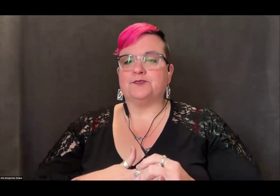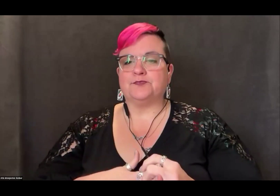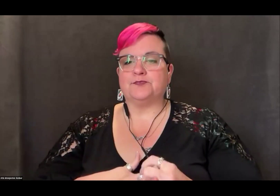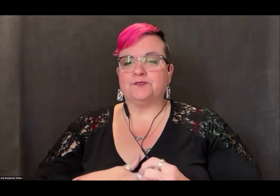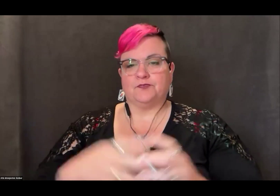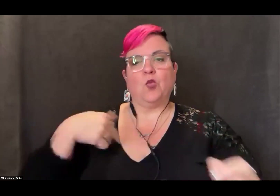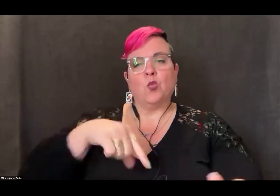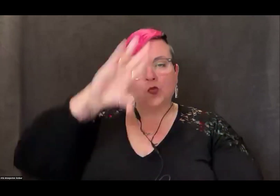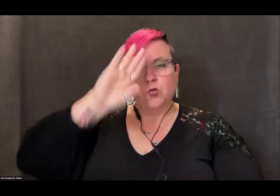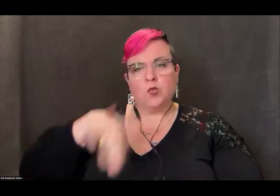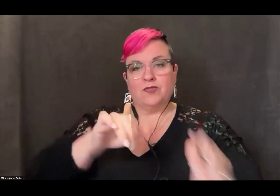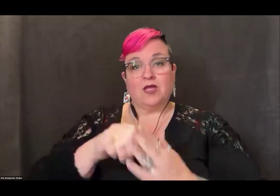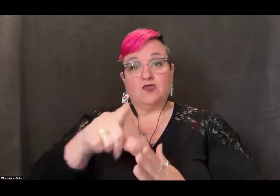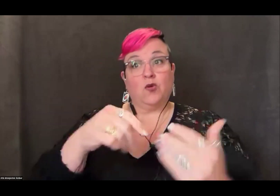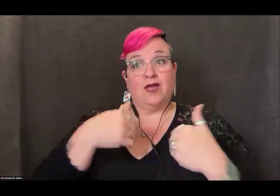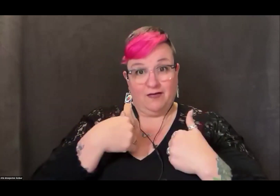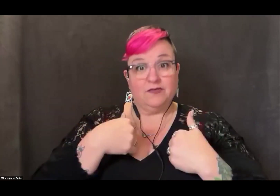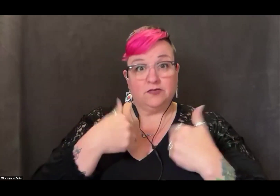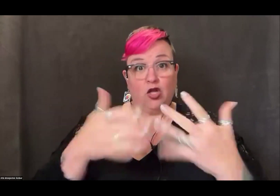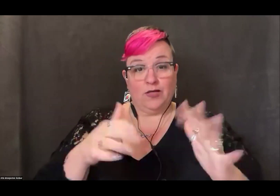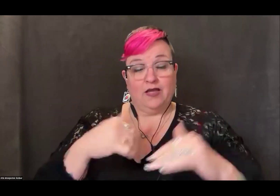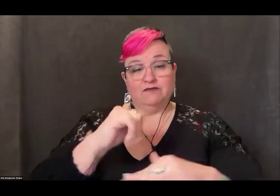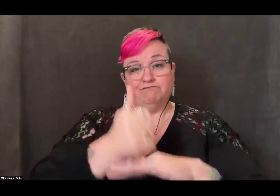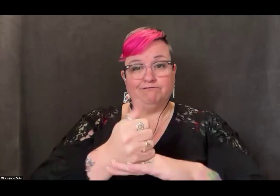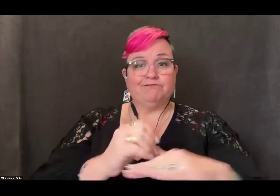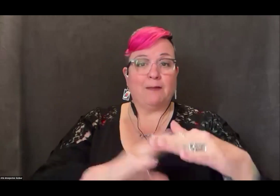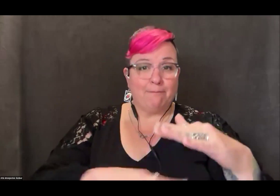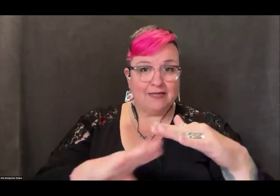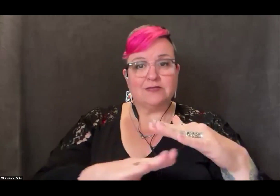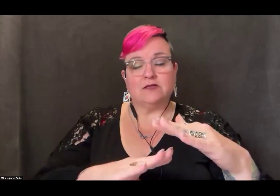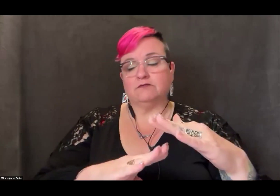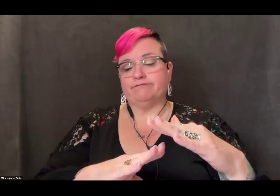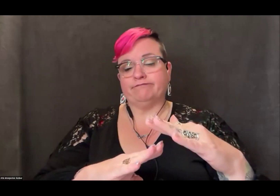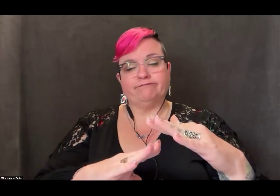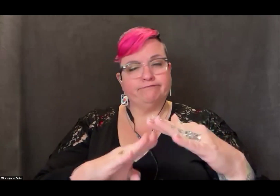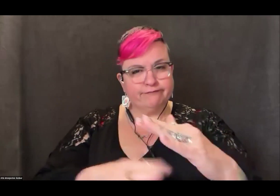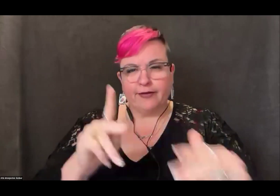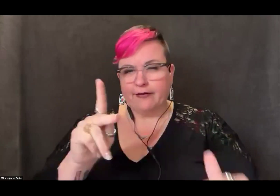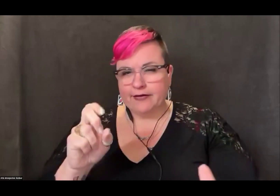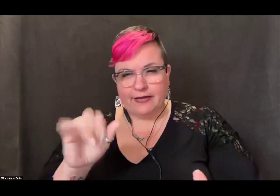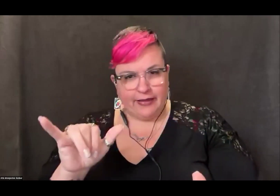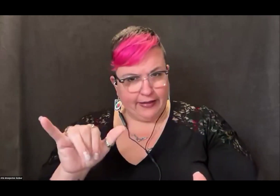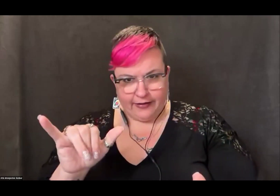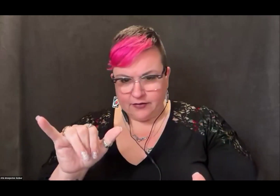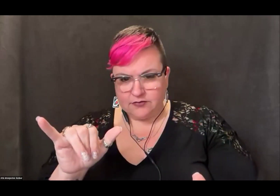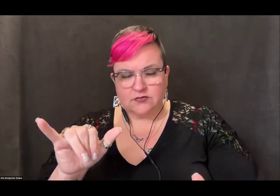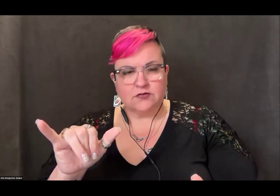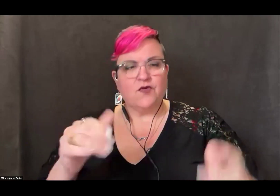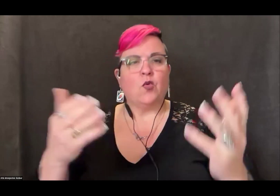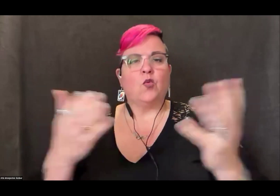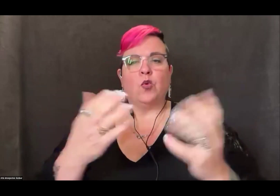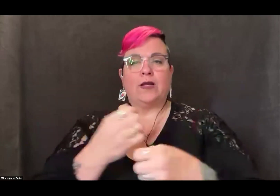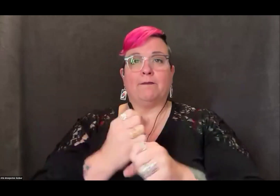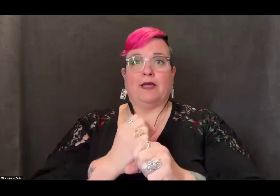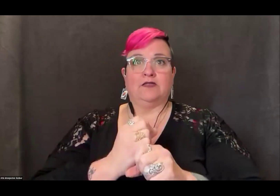know that you've got your basic fundamental keys for what makes